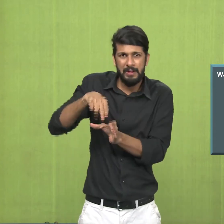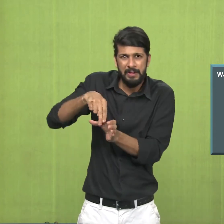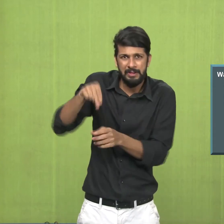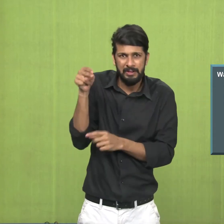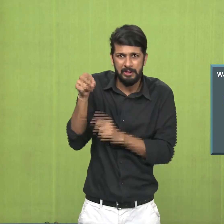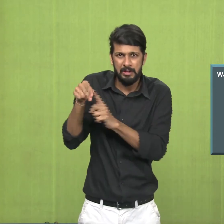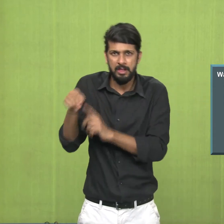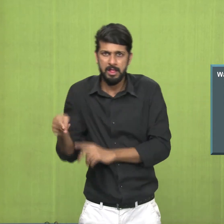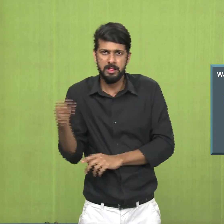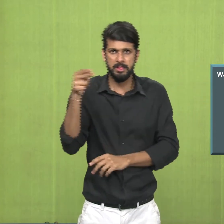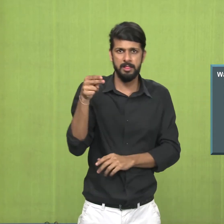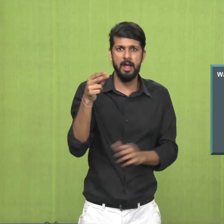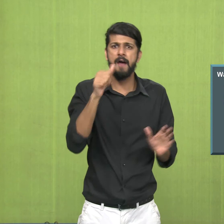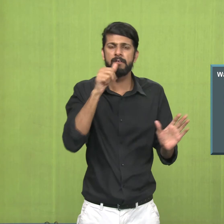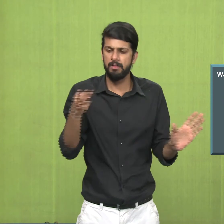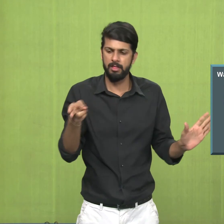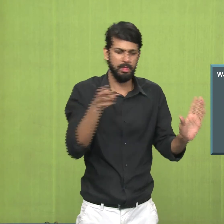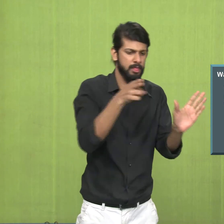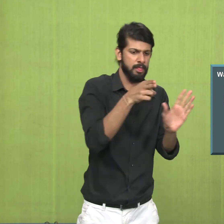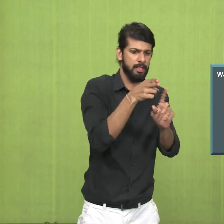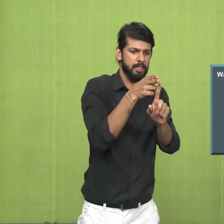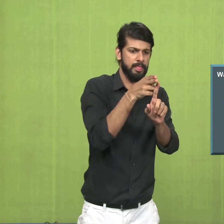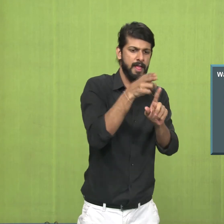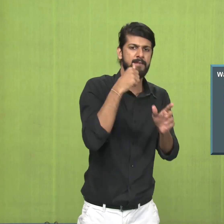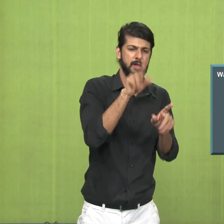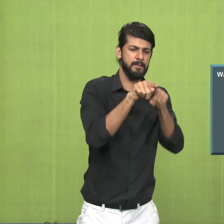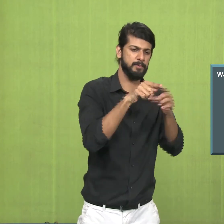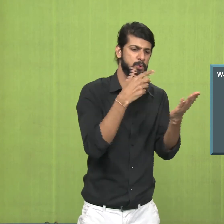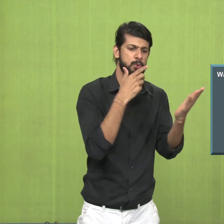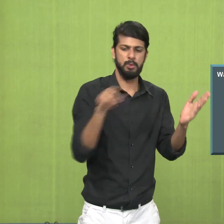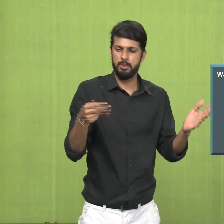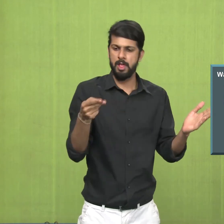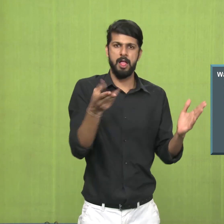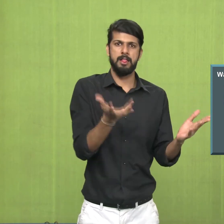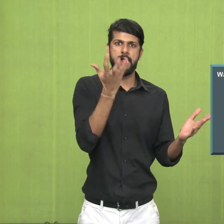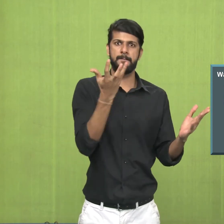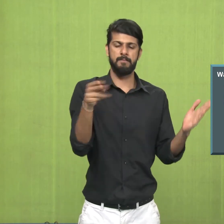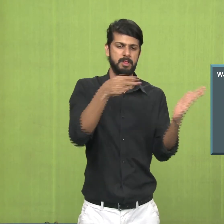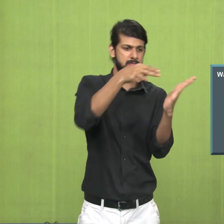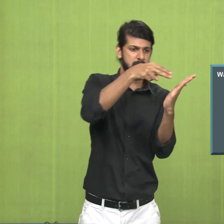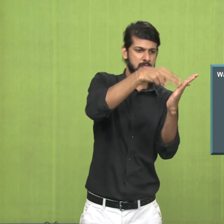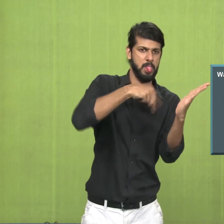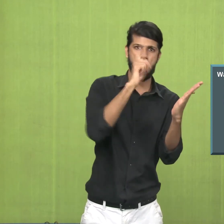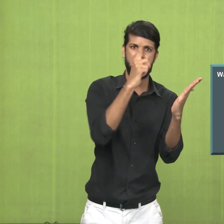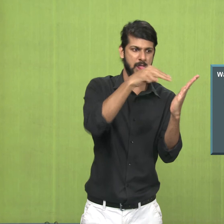a Chinese and a Japanese technique. So, when the water has been soaked by the